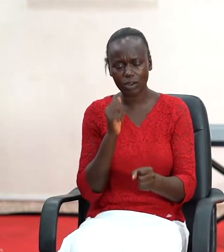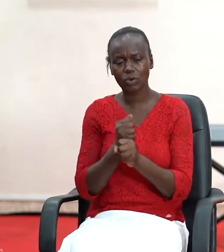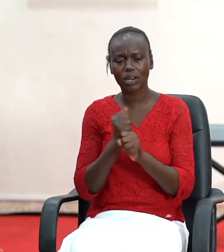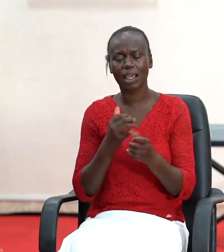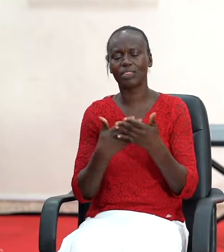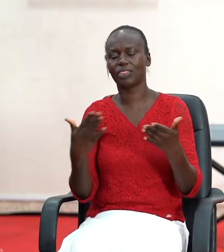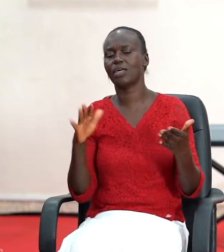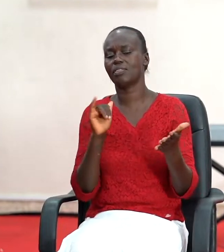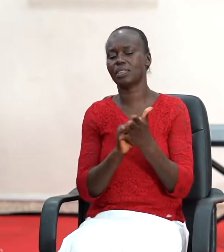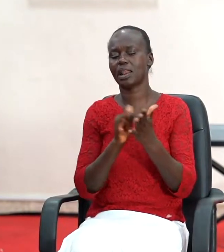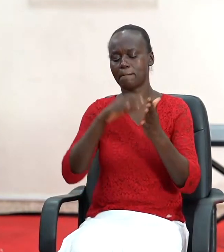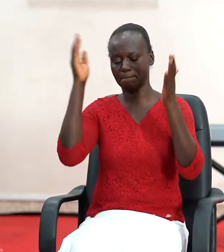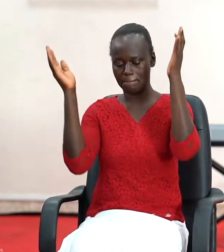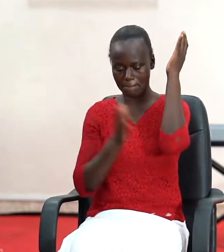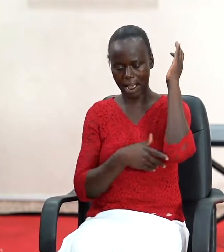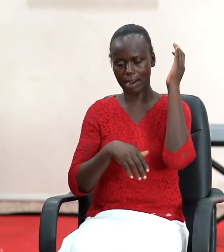zingine ambazo hazi please God.